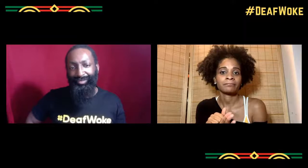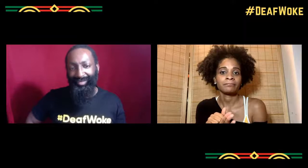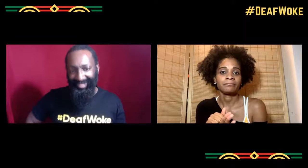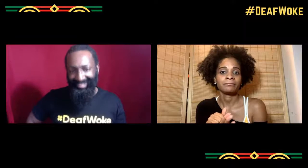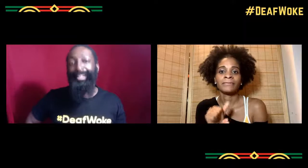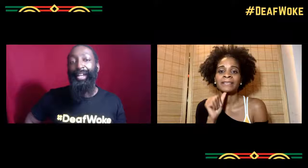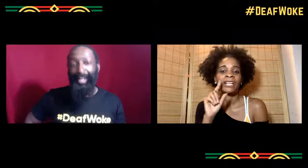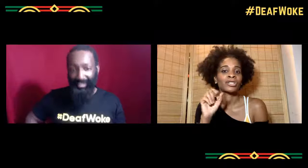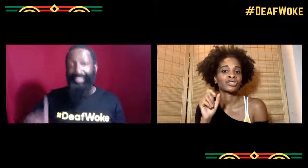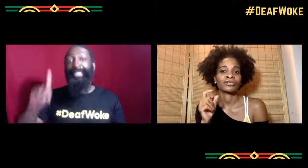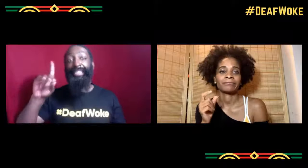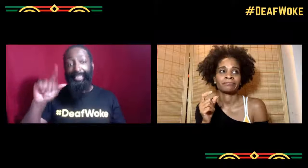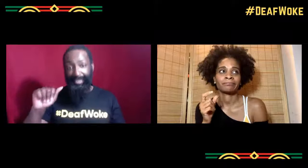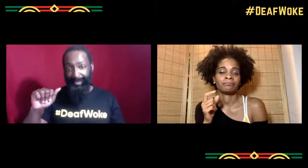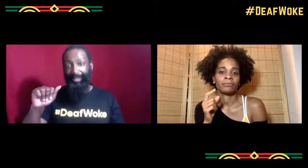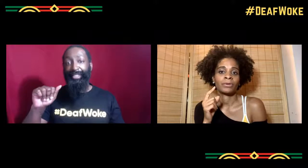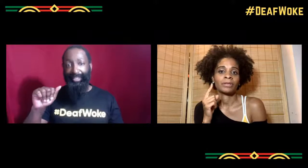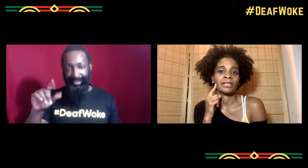wow.